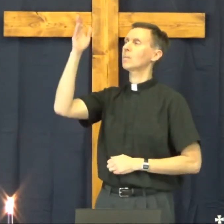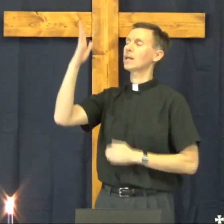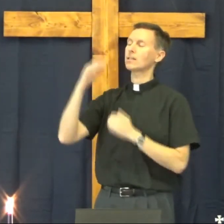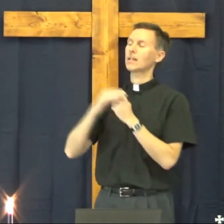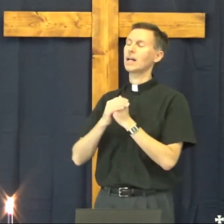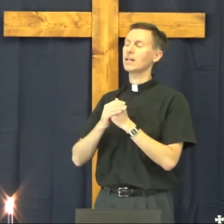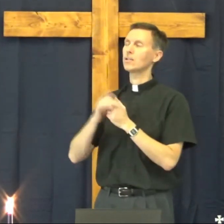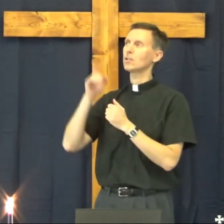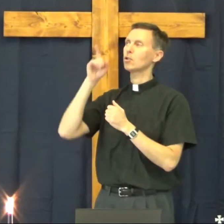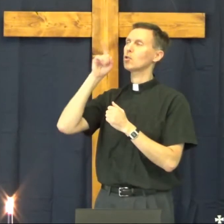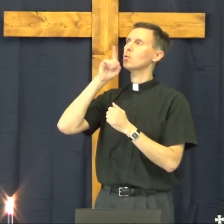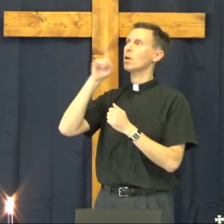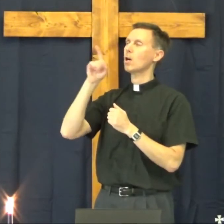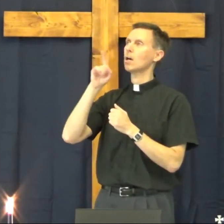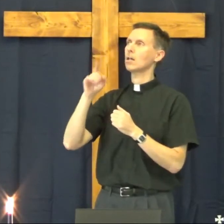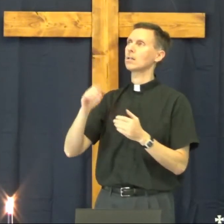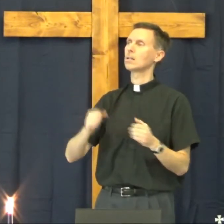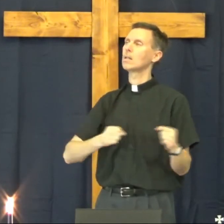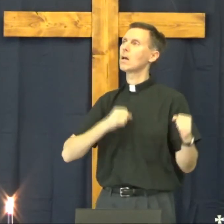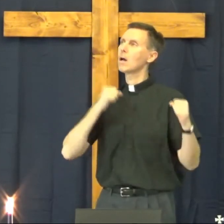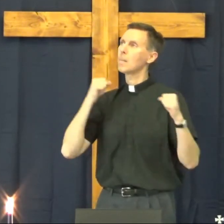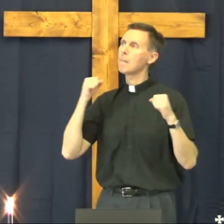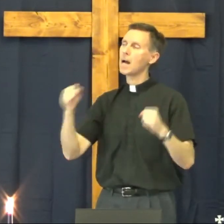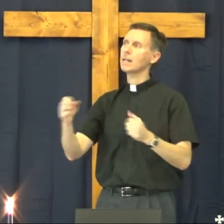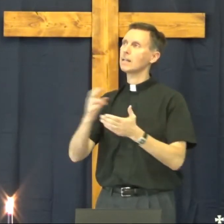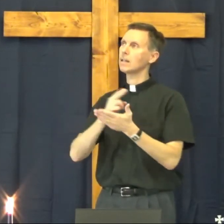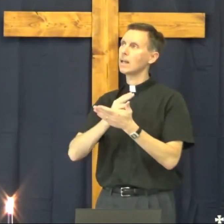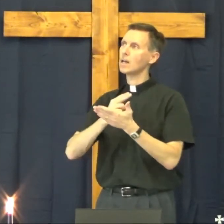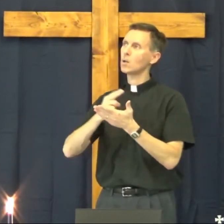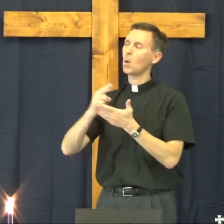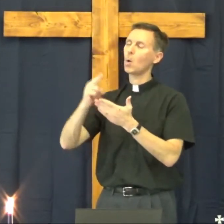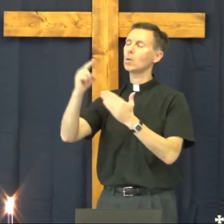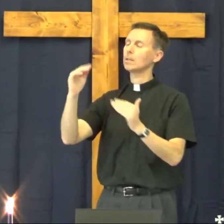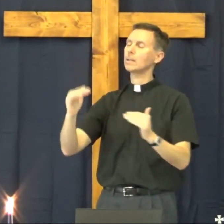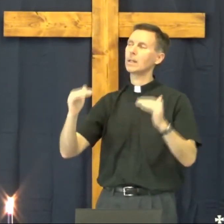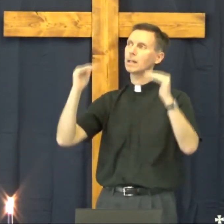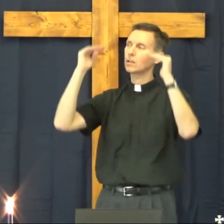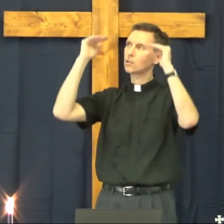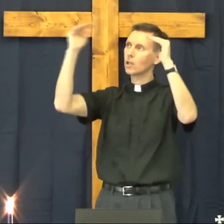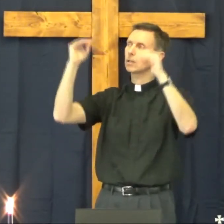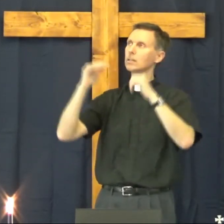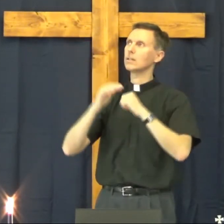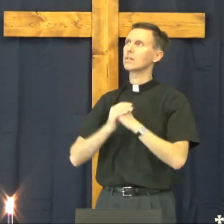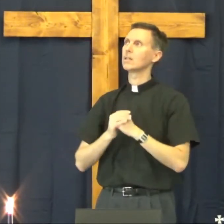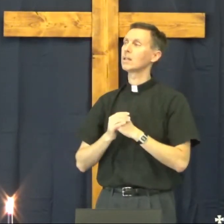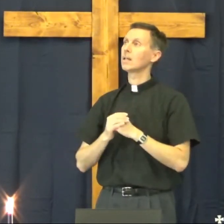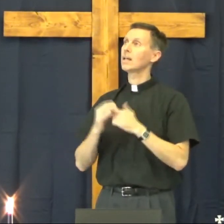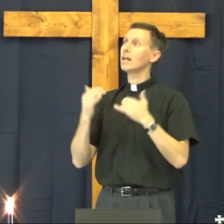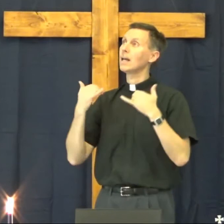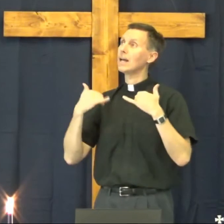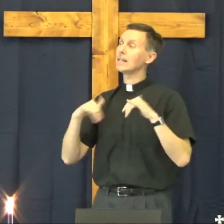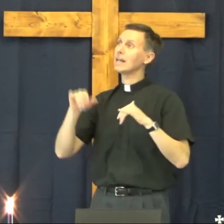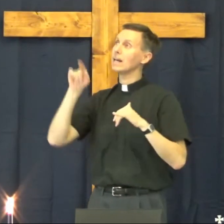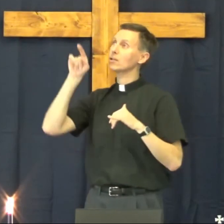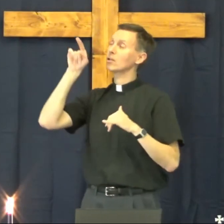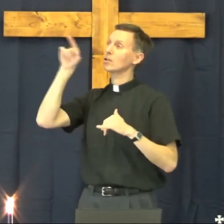Almighty God, you are mighty and holy and exalted, and yet